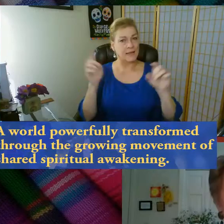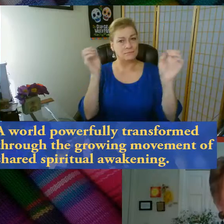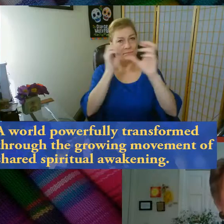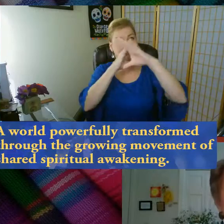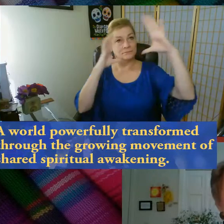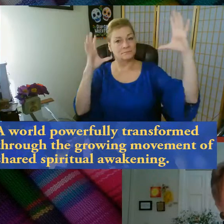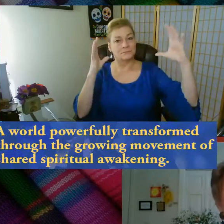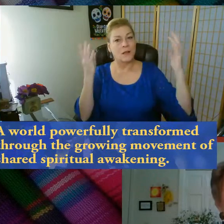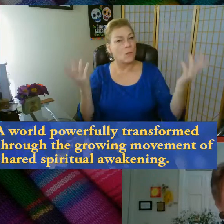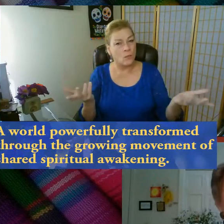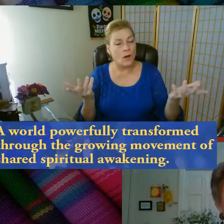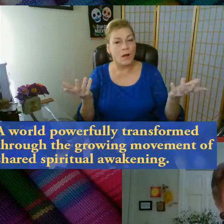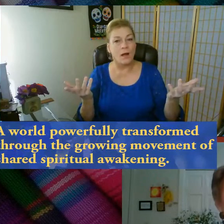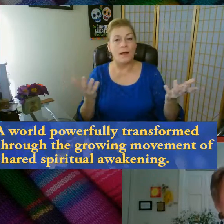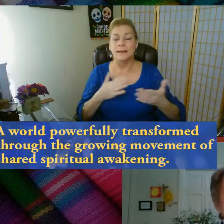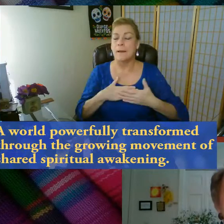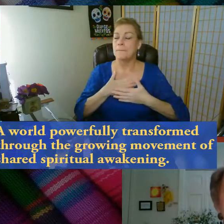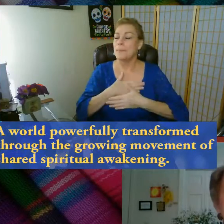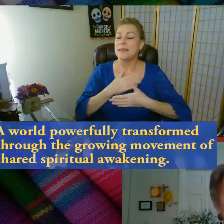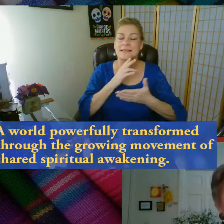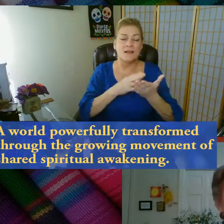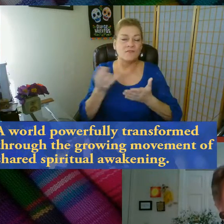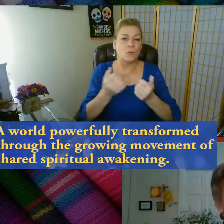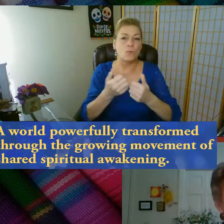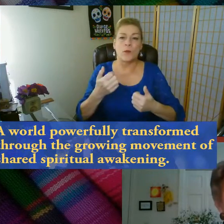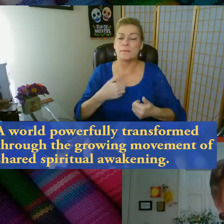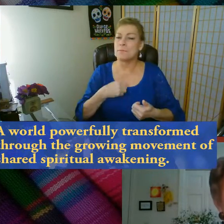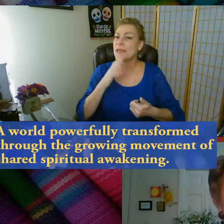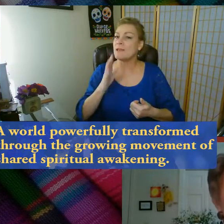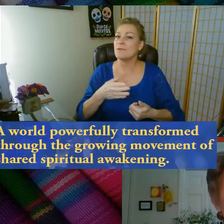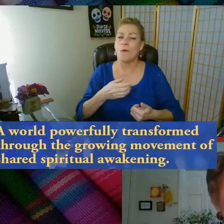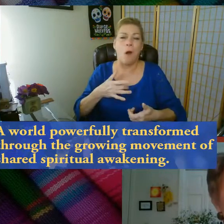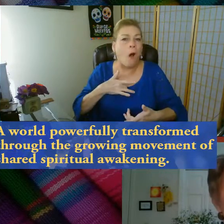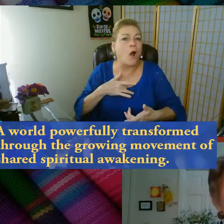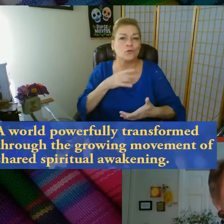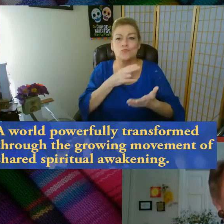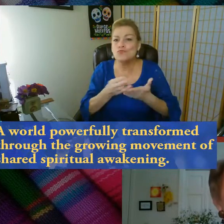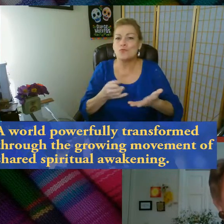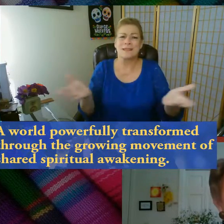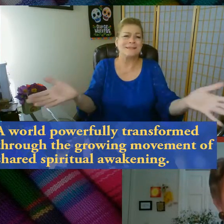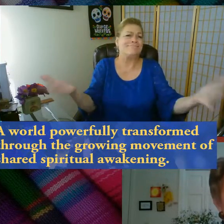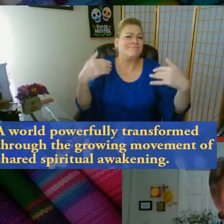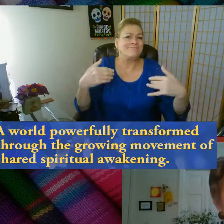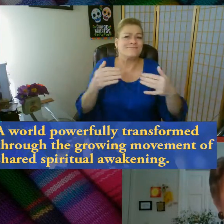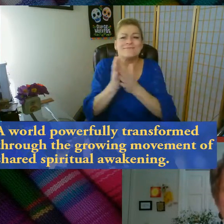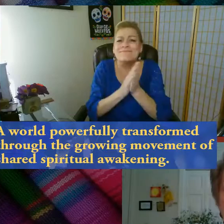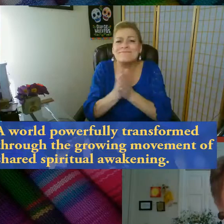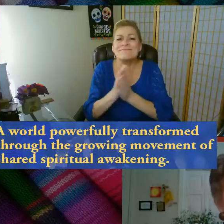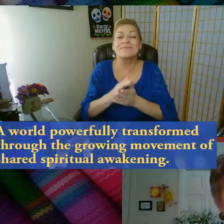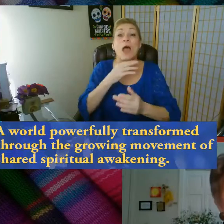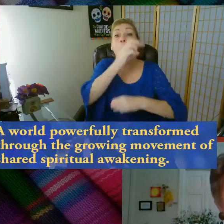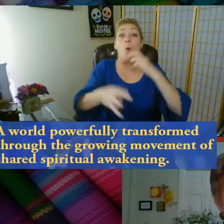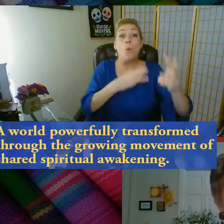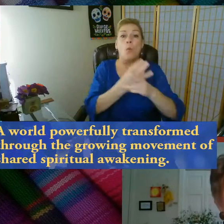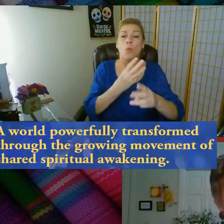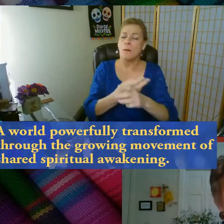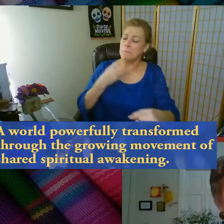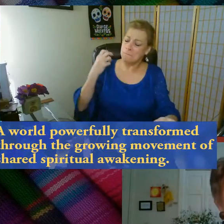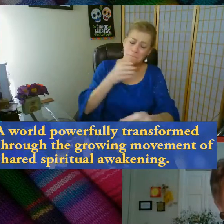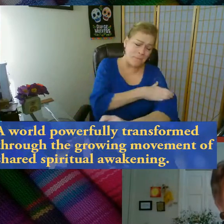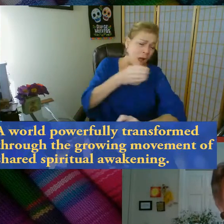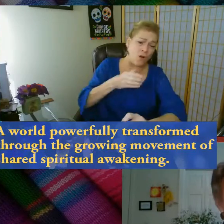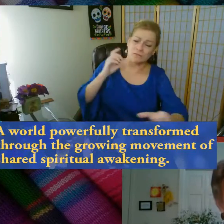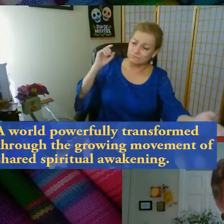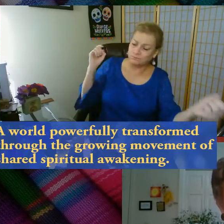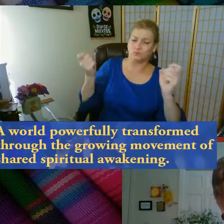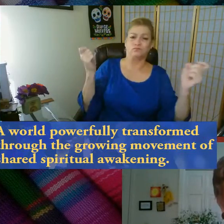it with me with all the heart and truth that you can bring forward in this moment. A world powerfully